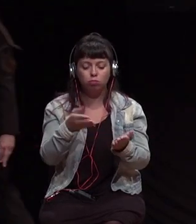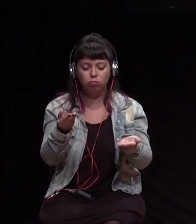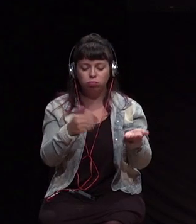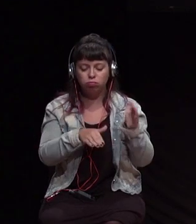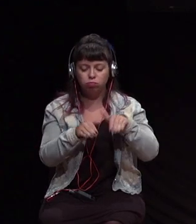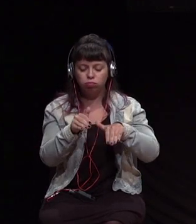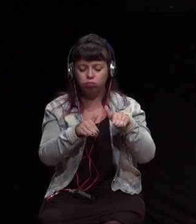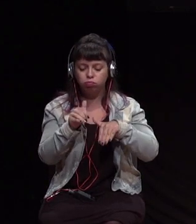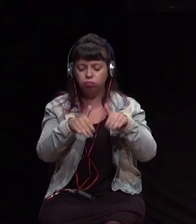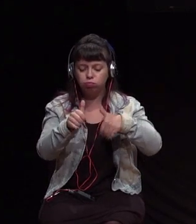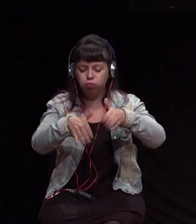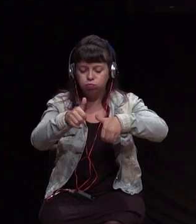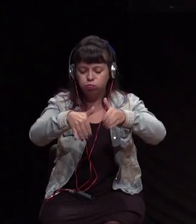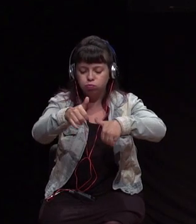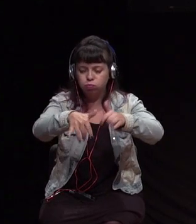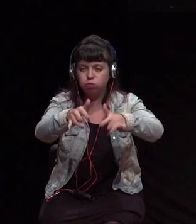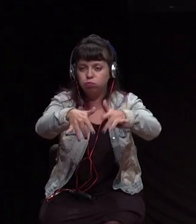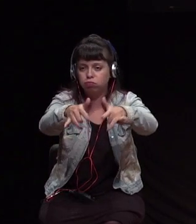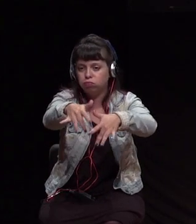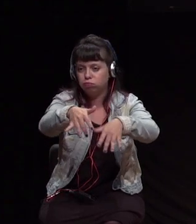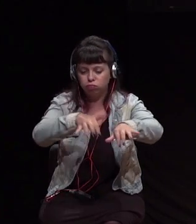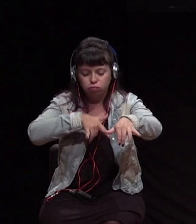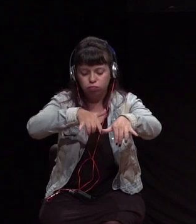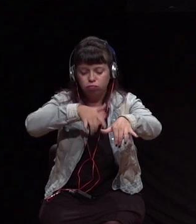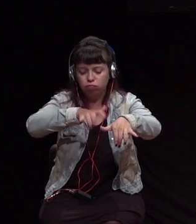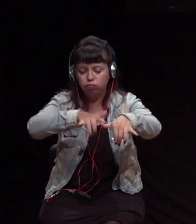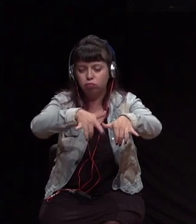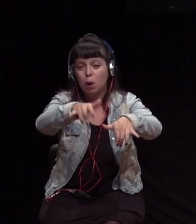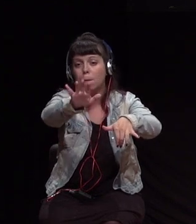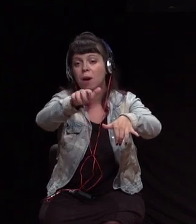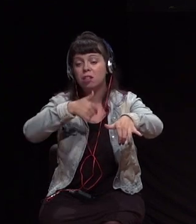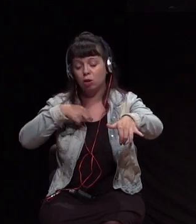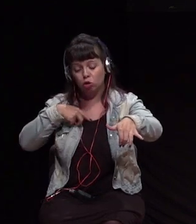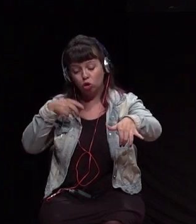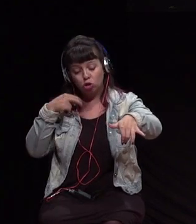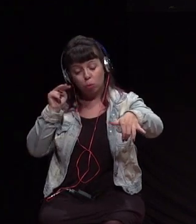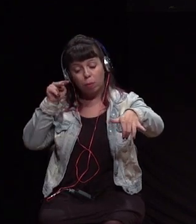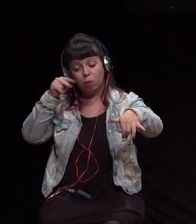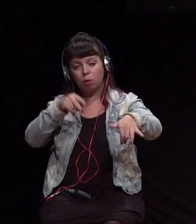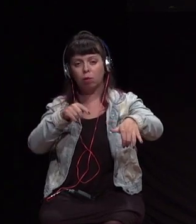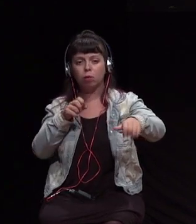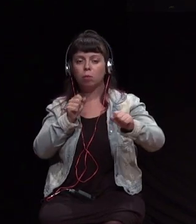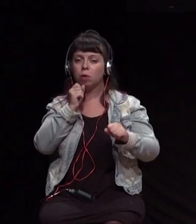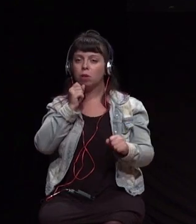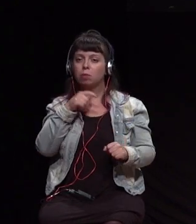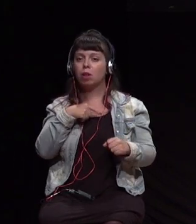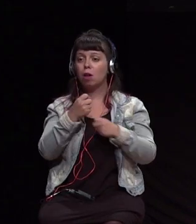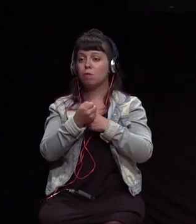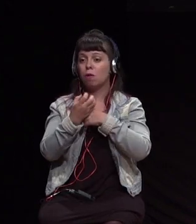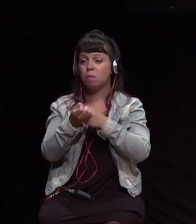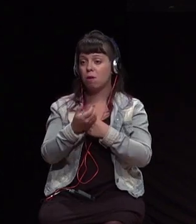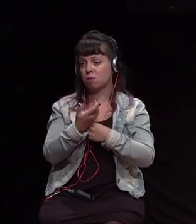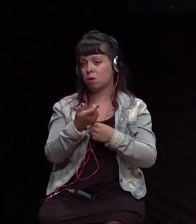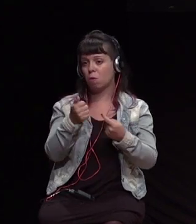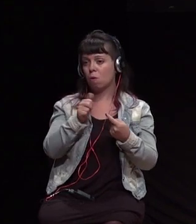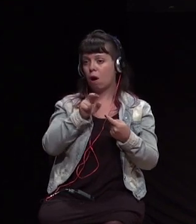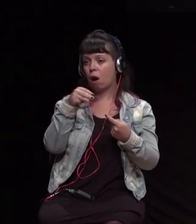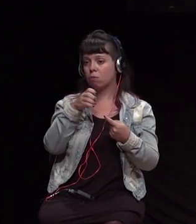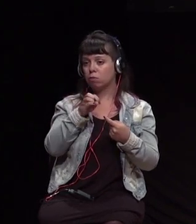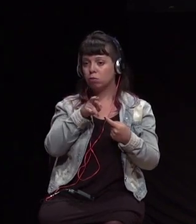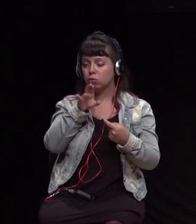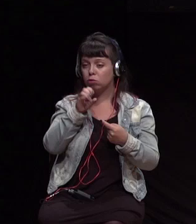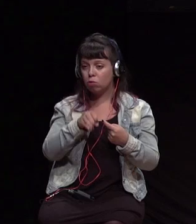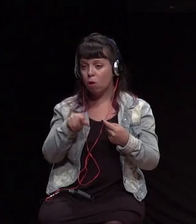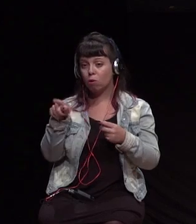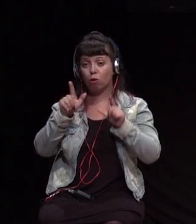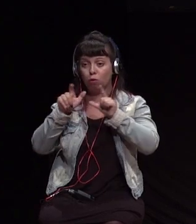actually have an excess of information that the photographer and Armstrong could not control. So how do we open it up to other ways